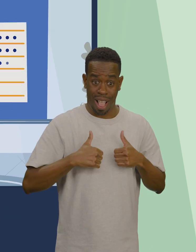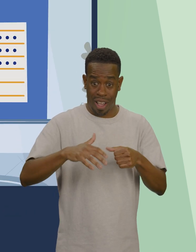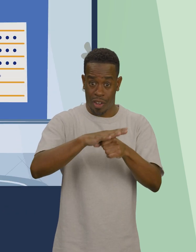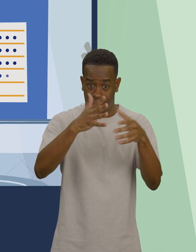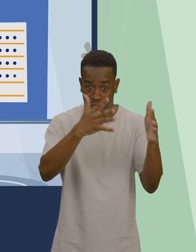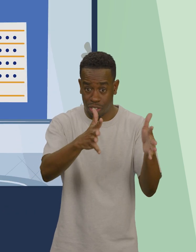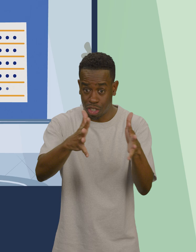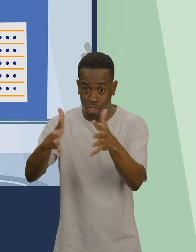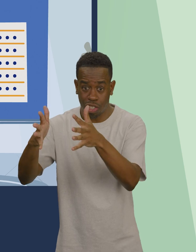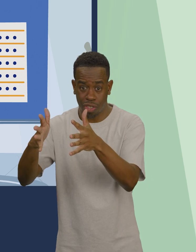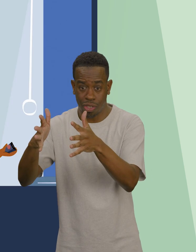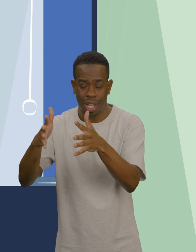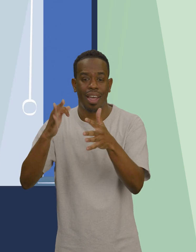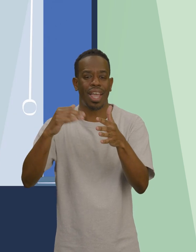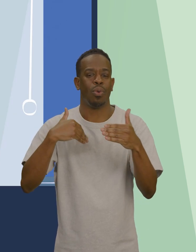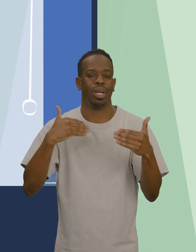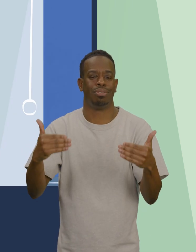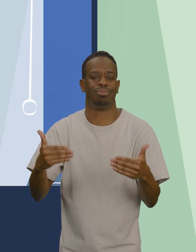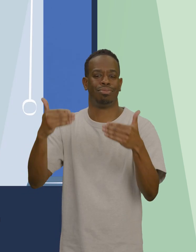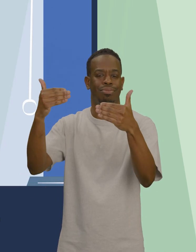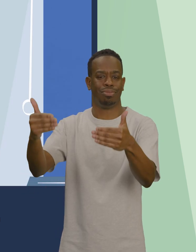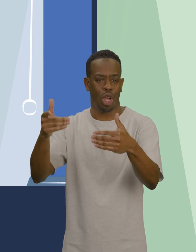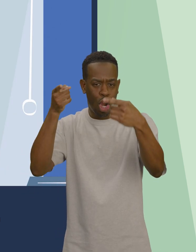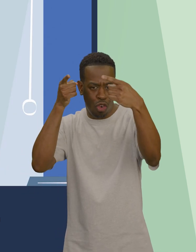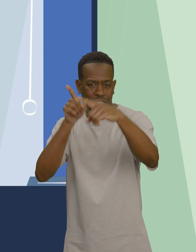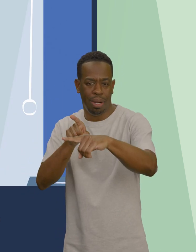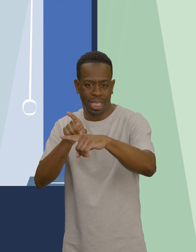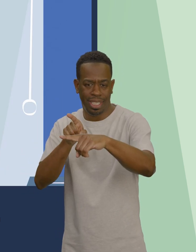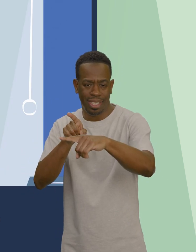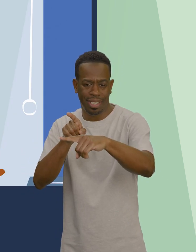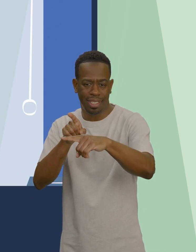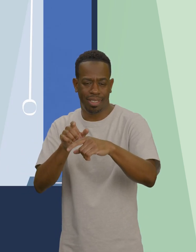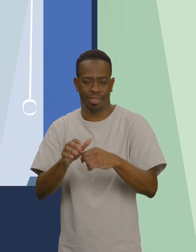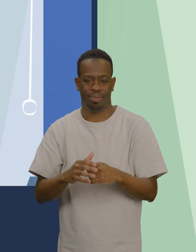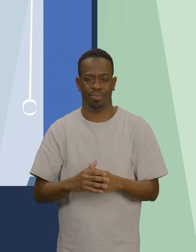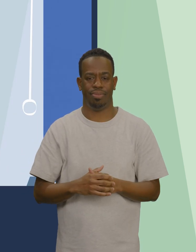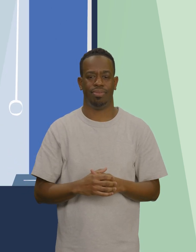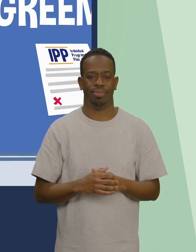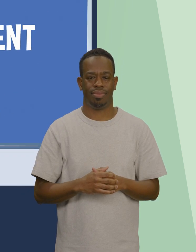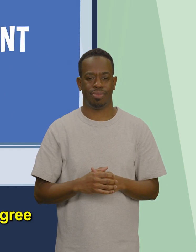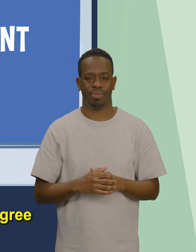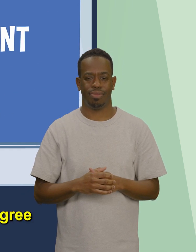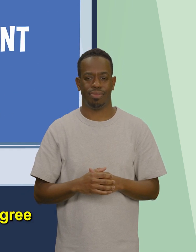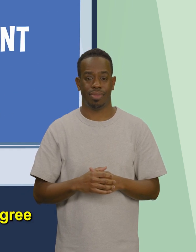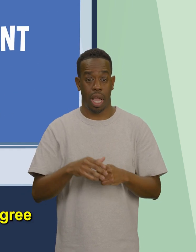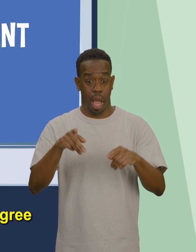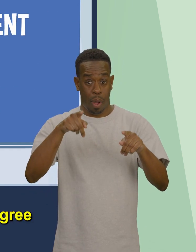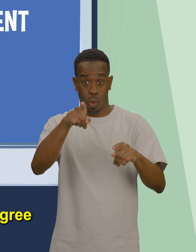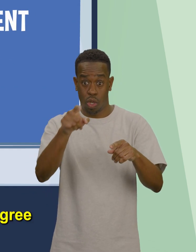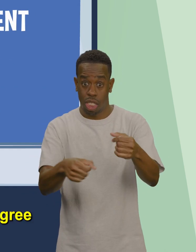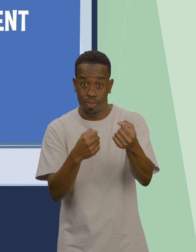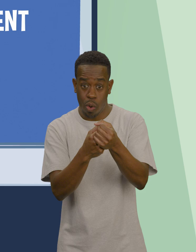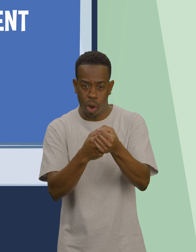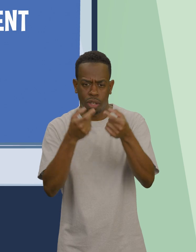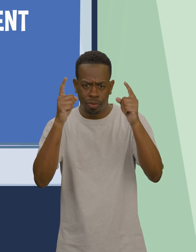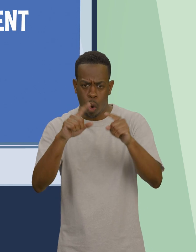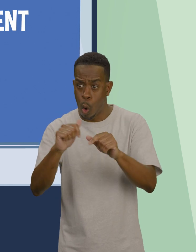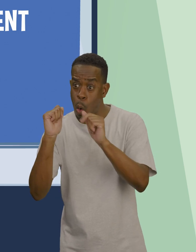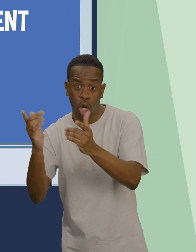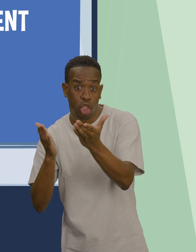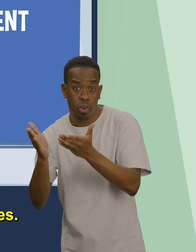are completed. Then we move on to the agreement section. The people you support can agree on